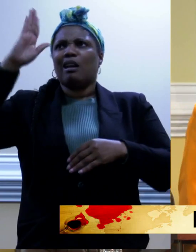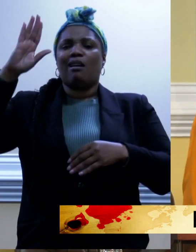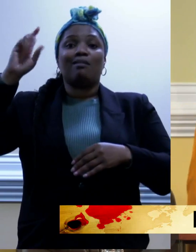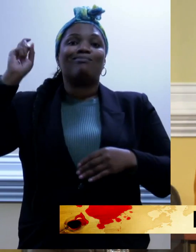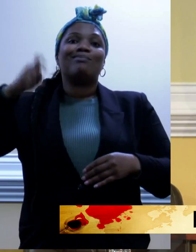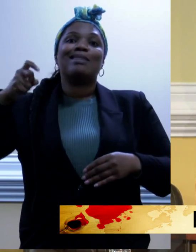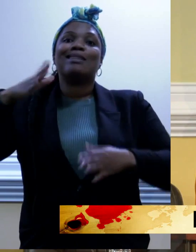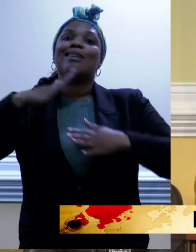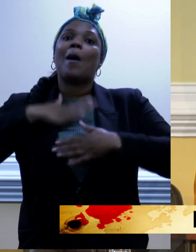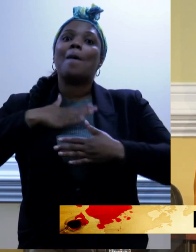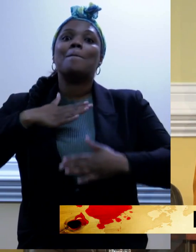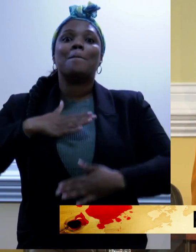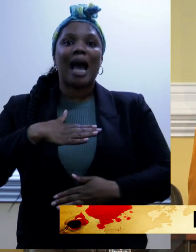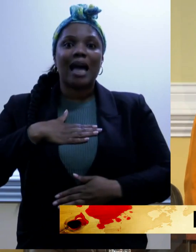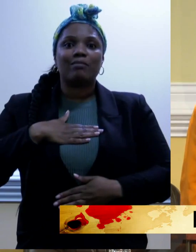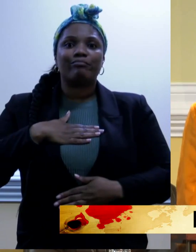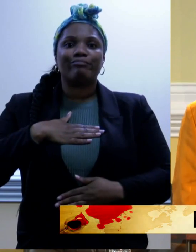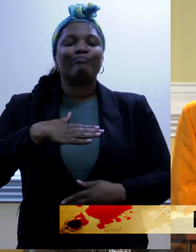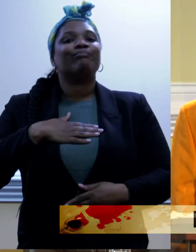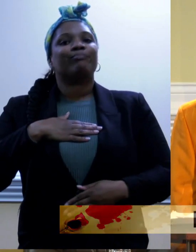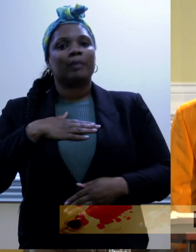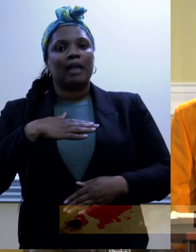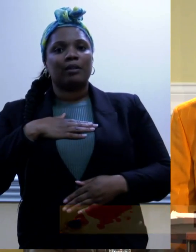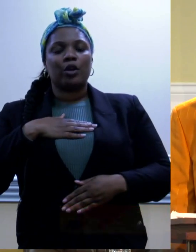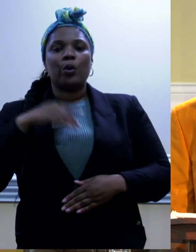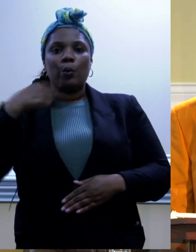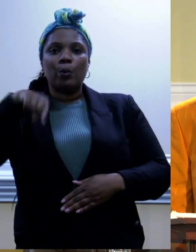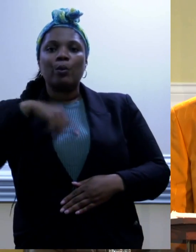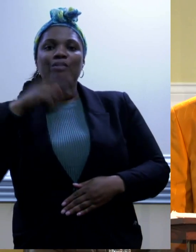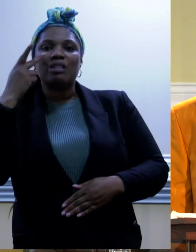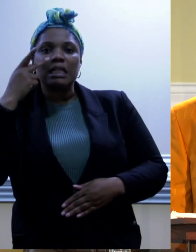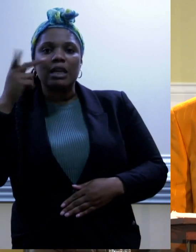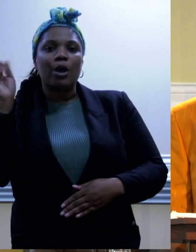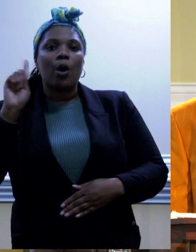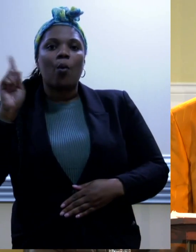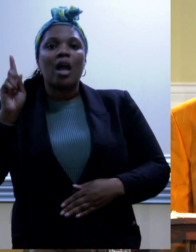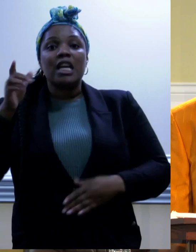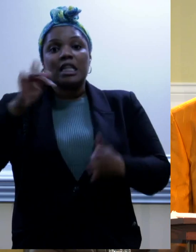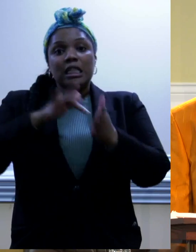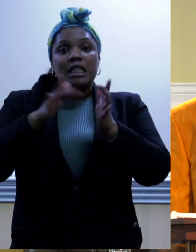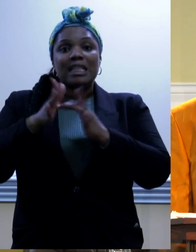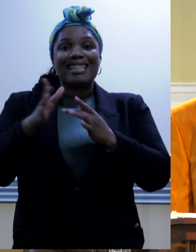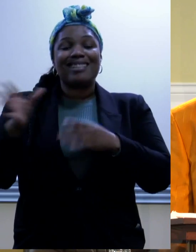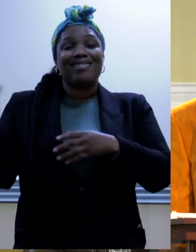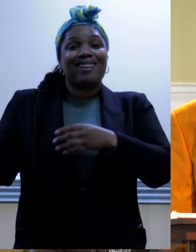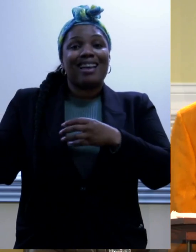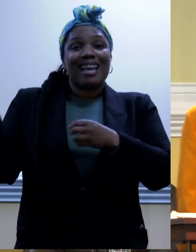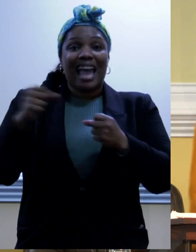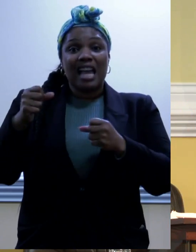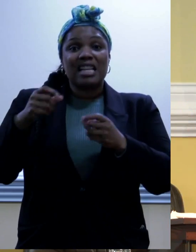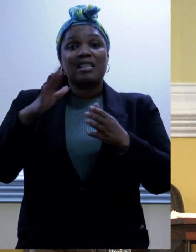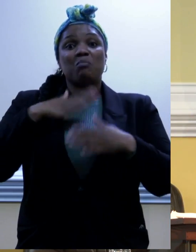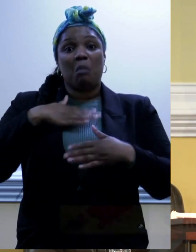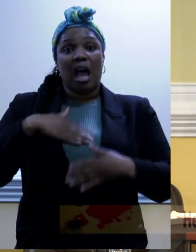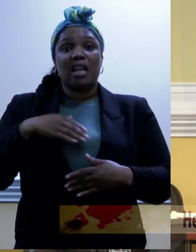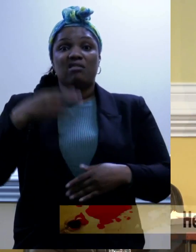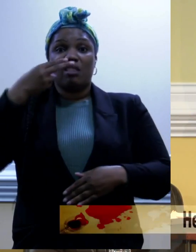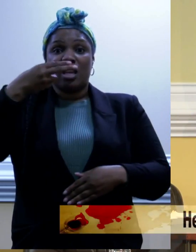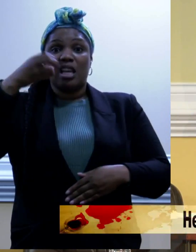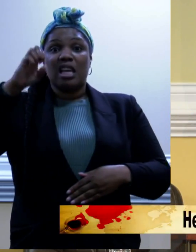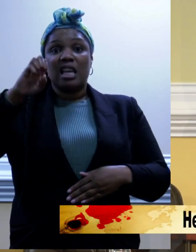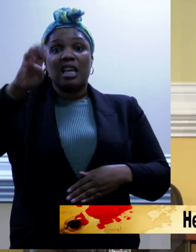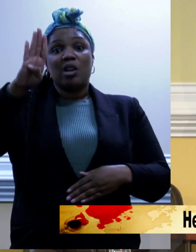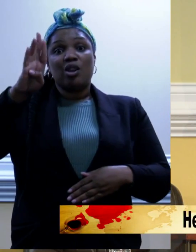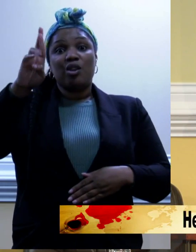body. So let's go and see that. Let's go into Hebrews, the 10th chapter. Hebrews